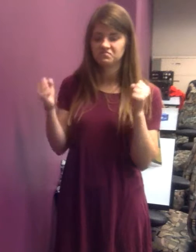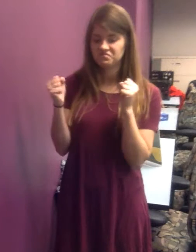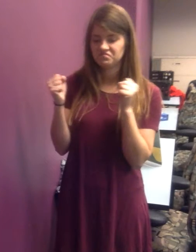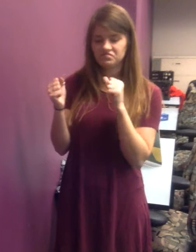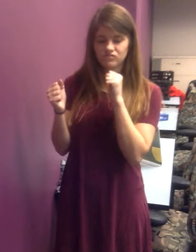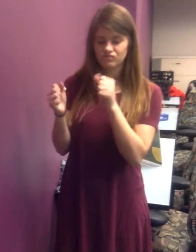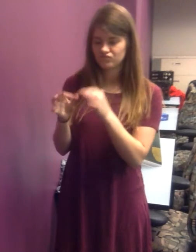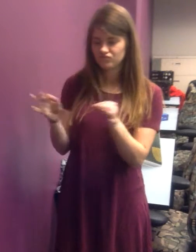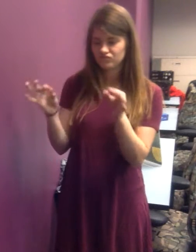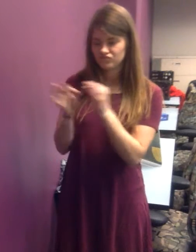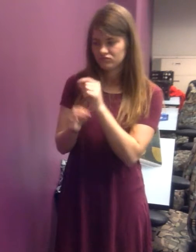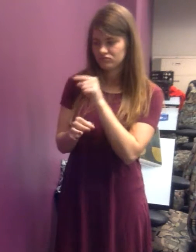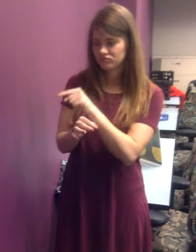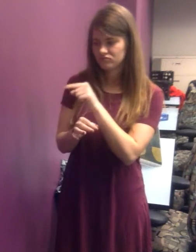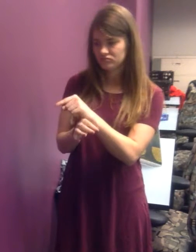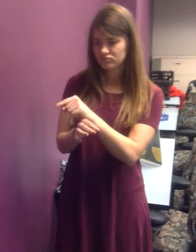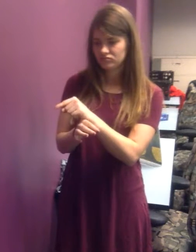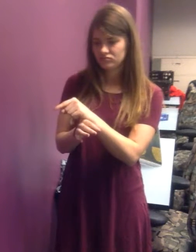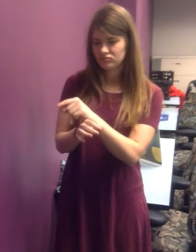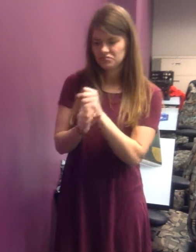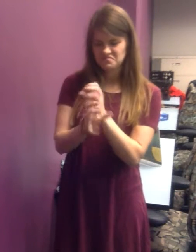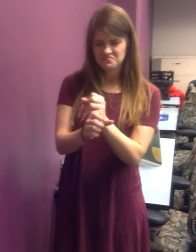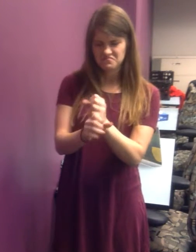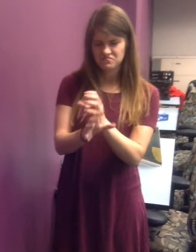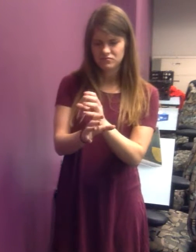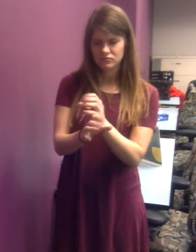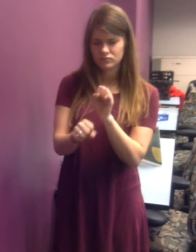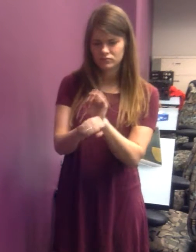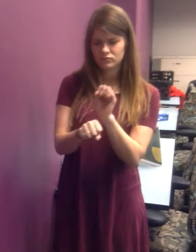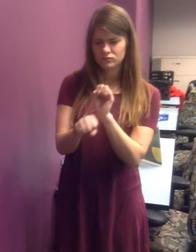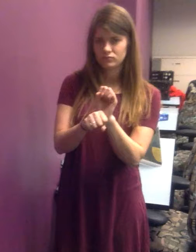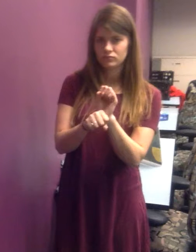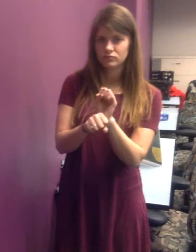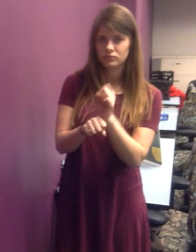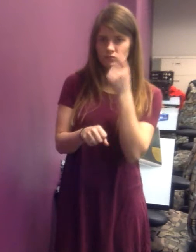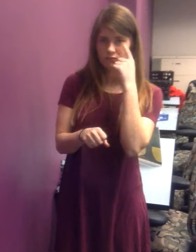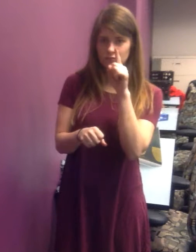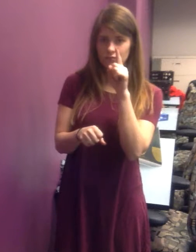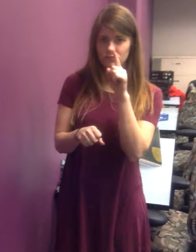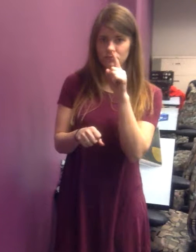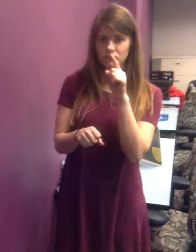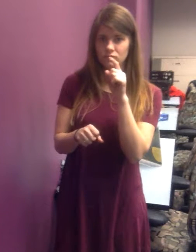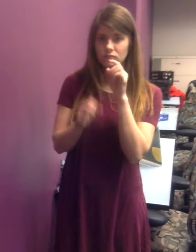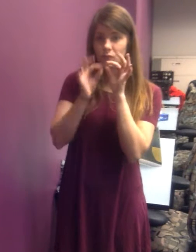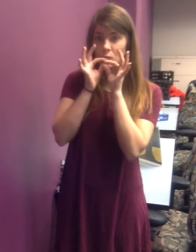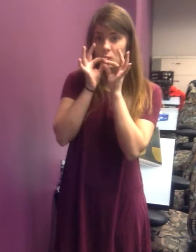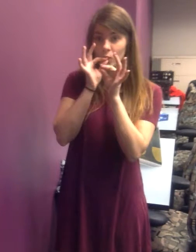smoke to health impacts, and now he doesn't think global warming is an issue. Al Gore making this